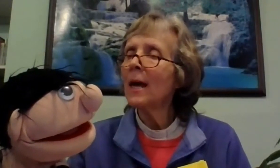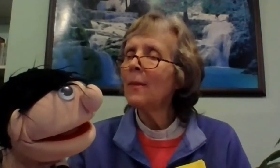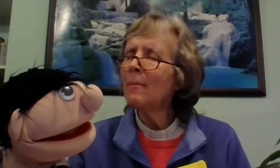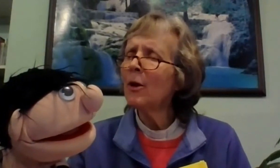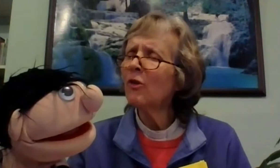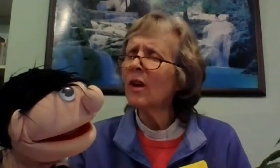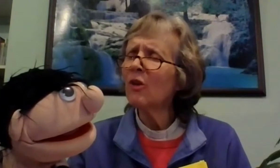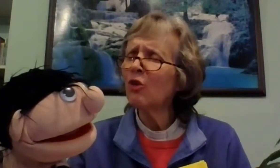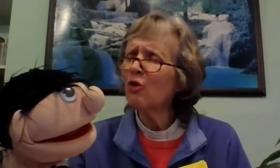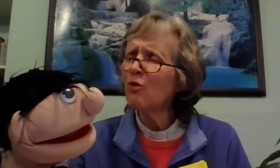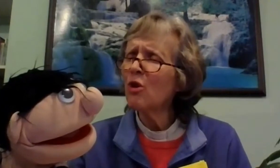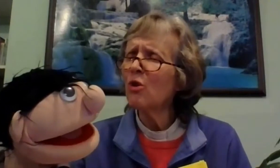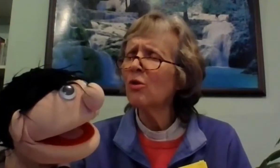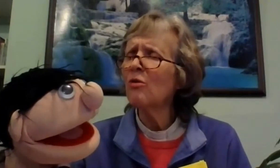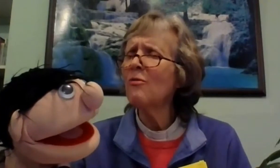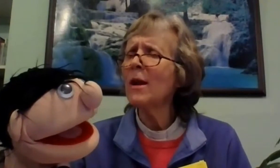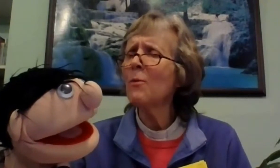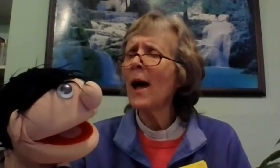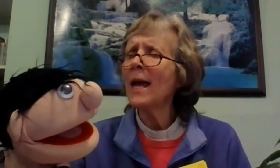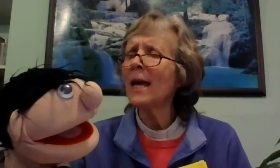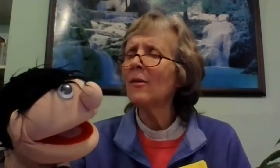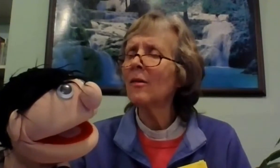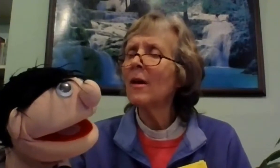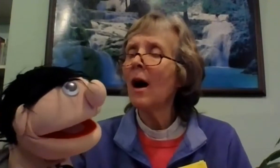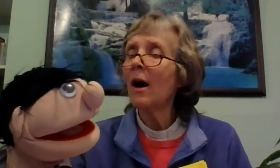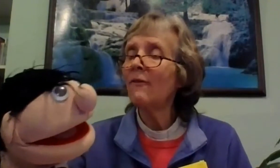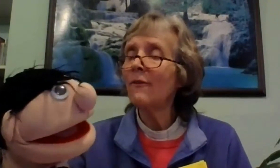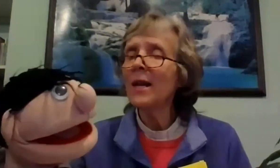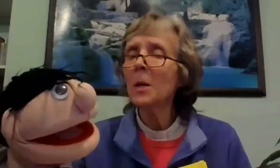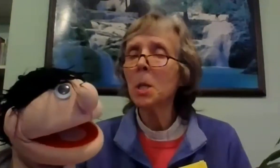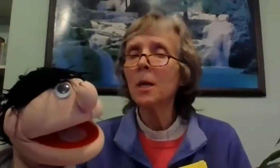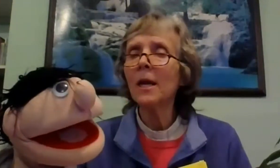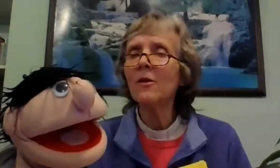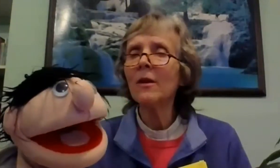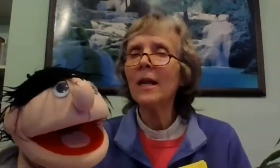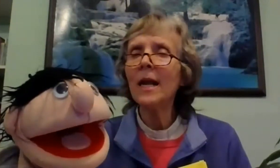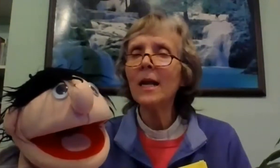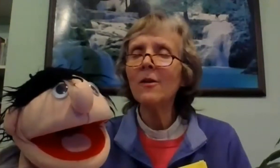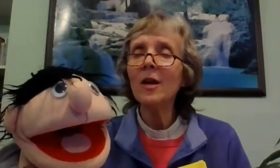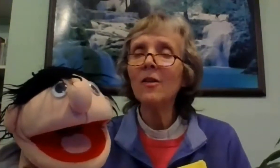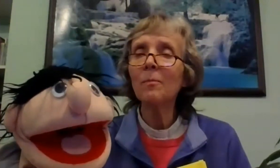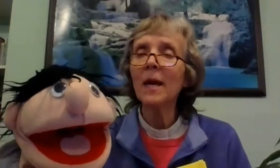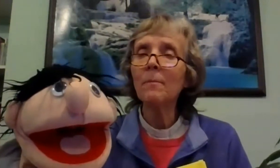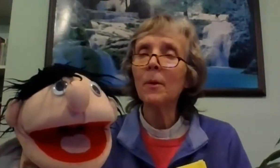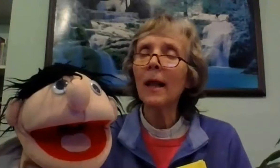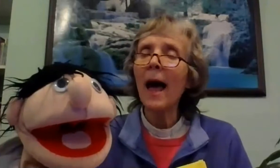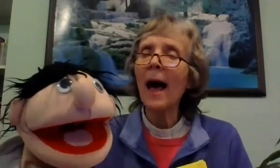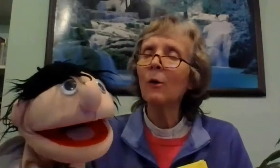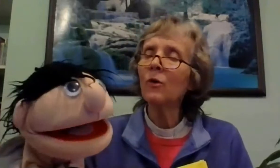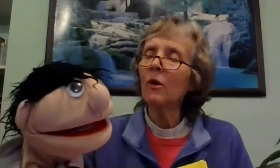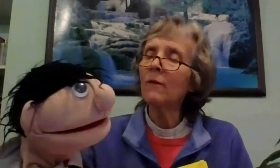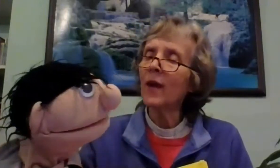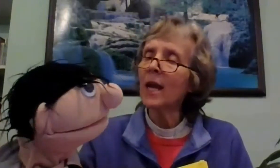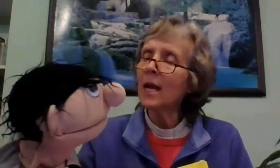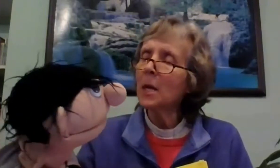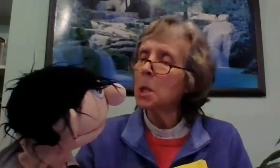the most extraordinary ways eventually to lead his people out of